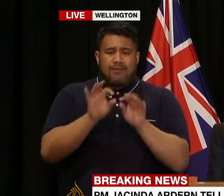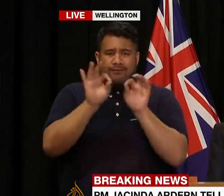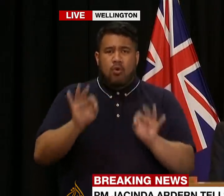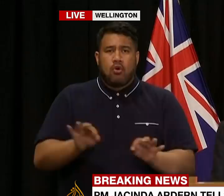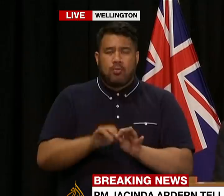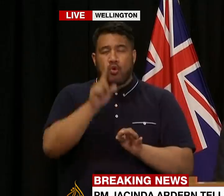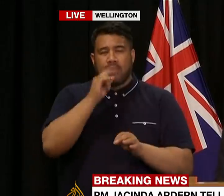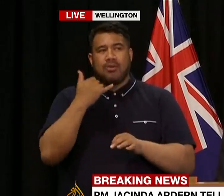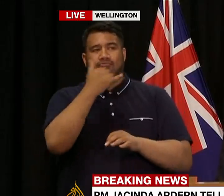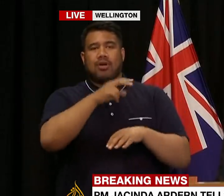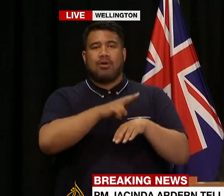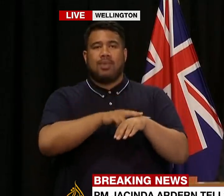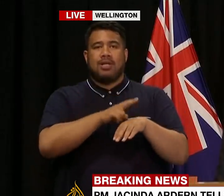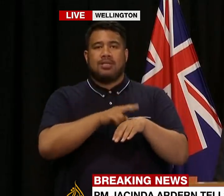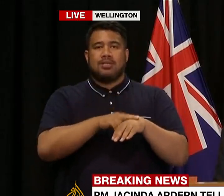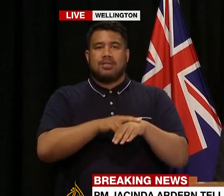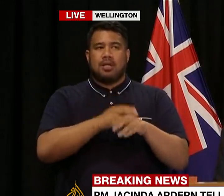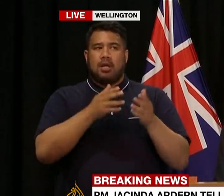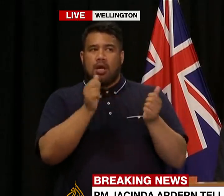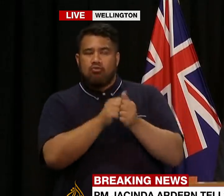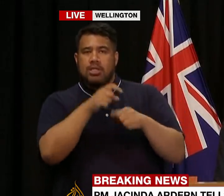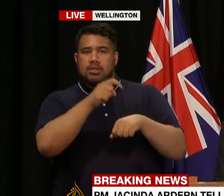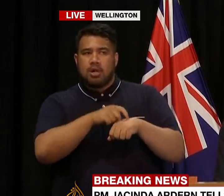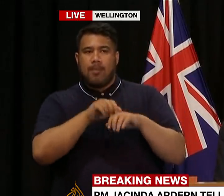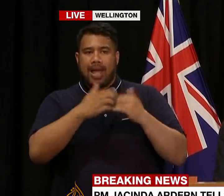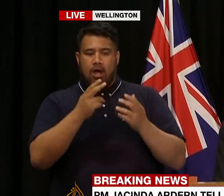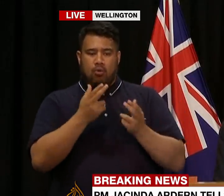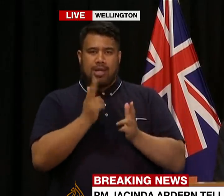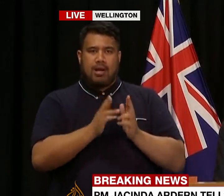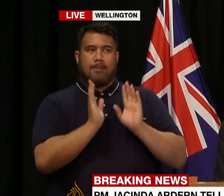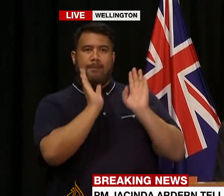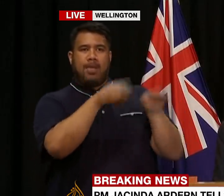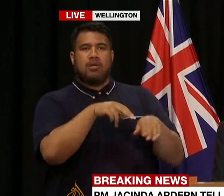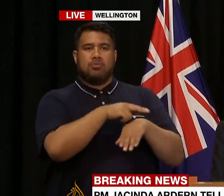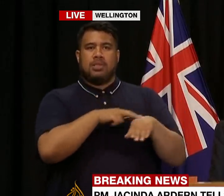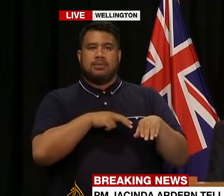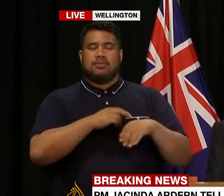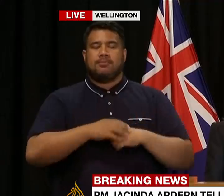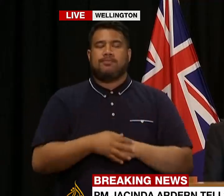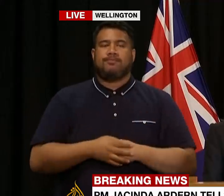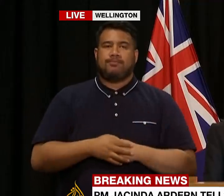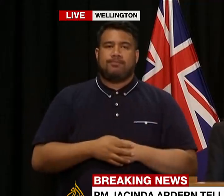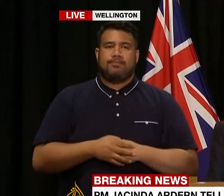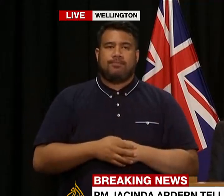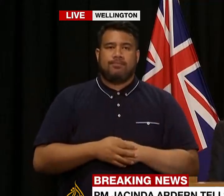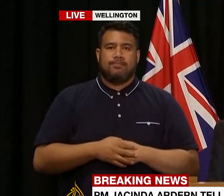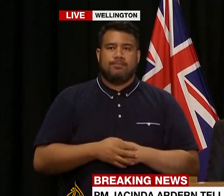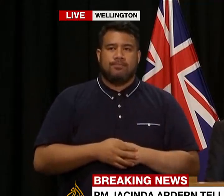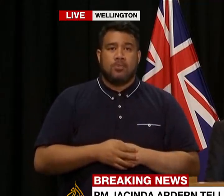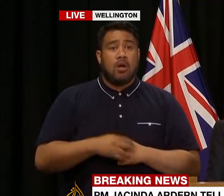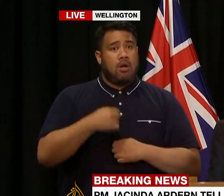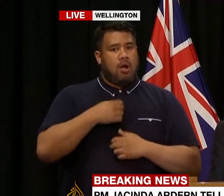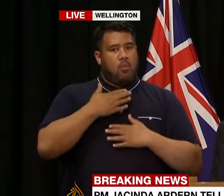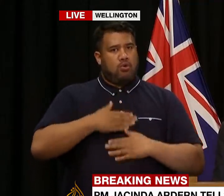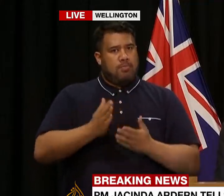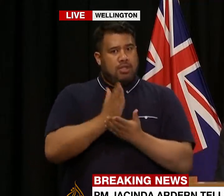on the phone to arrange the handover of these now banned guns. I do want to emphasise,